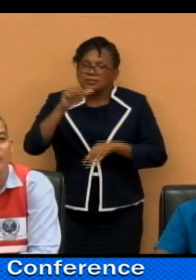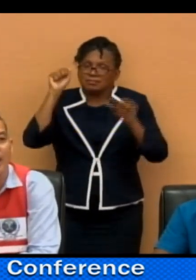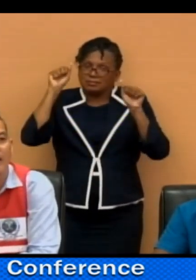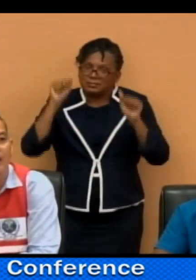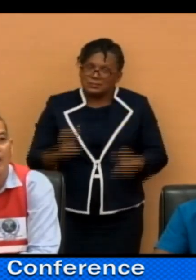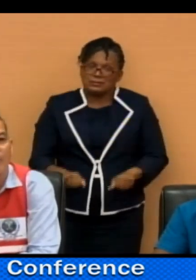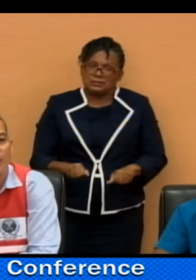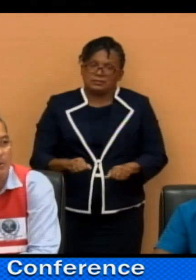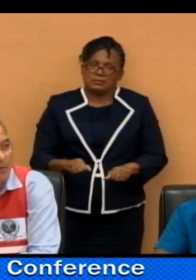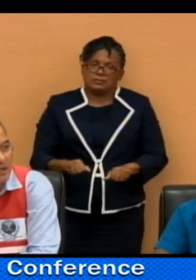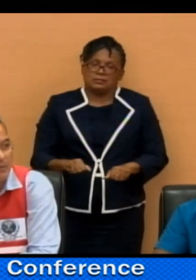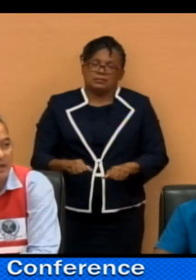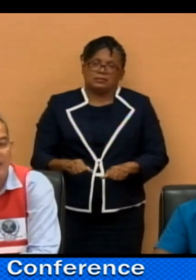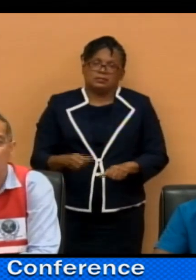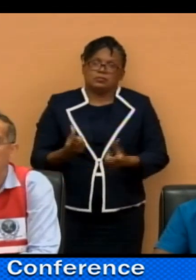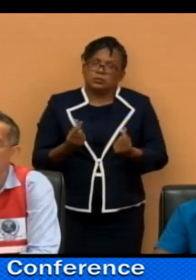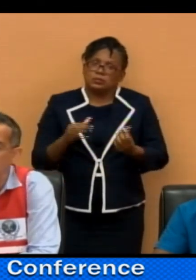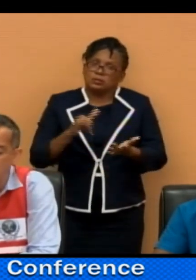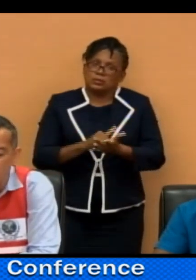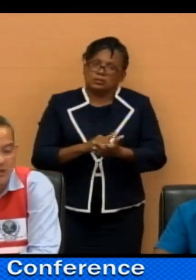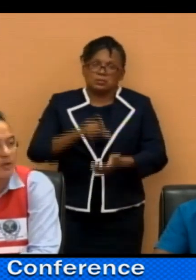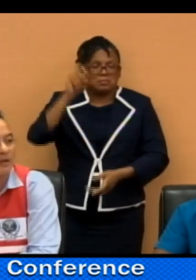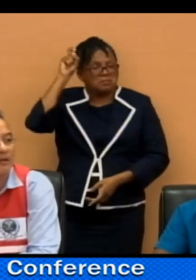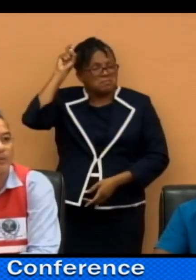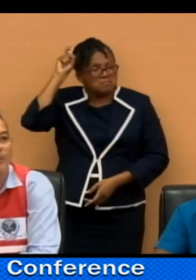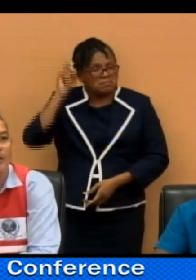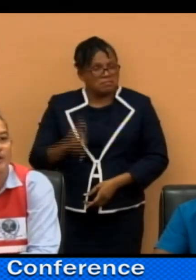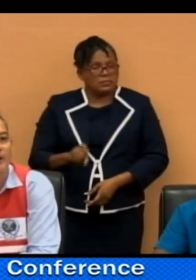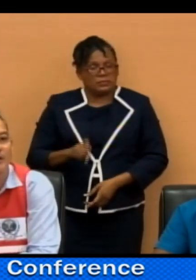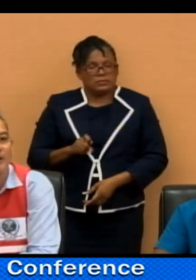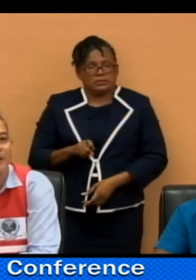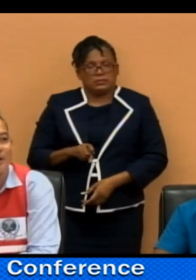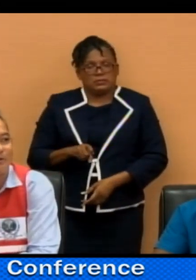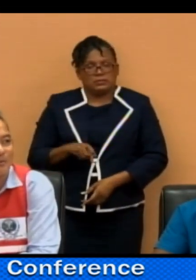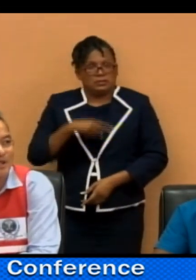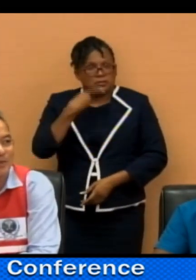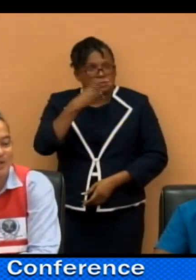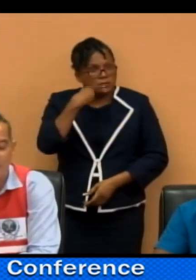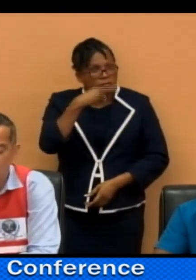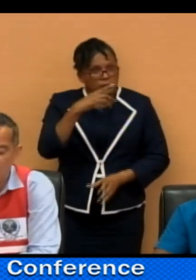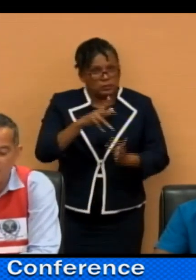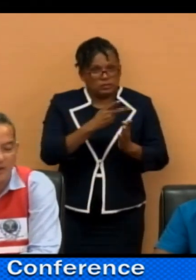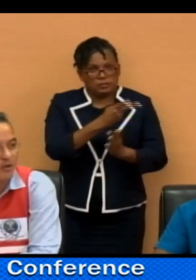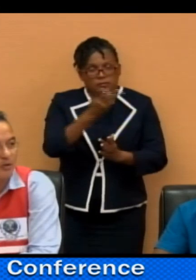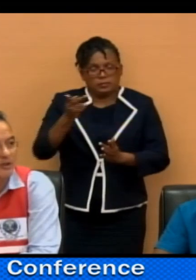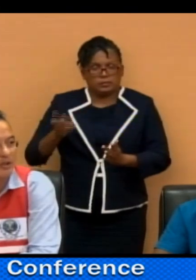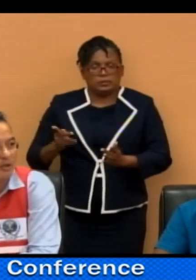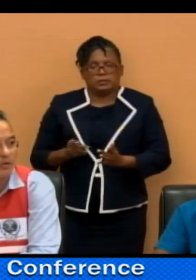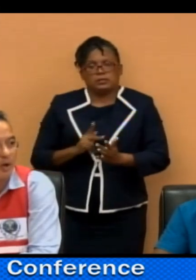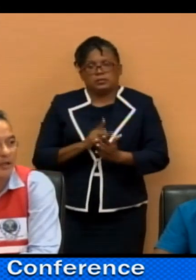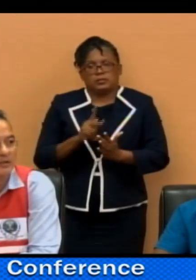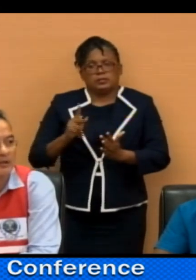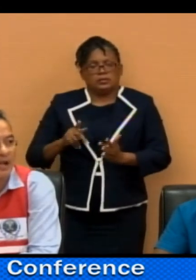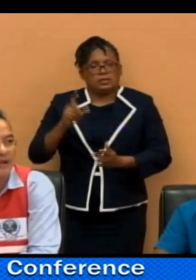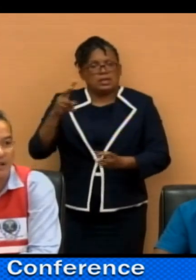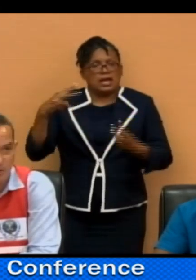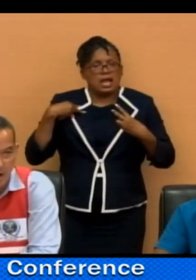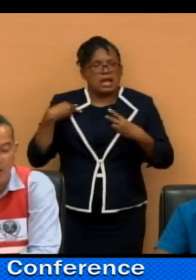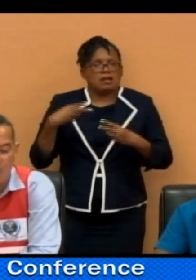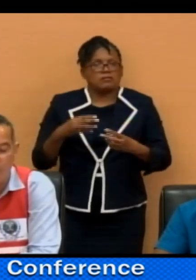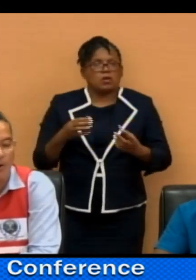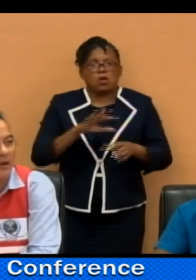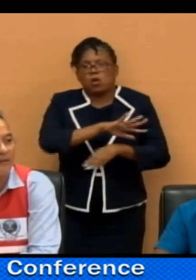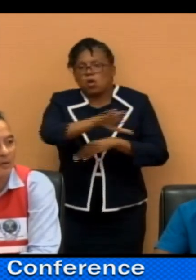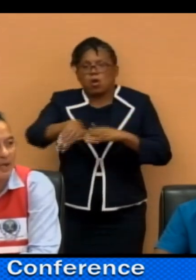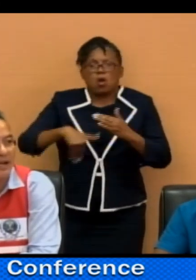to do that, but we must maintain, and I am being honest with the population, we must make sure that we have all the tools in the toolbox and that you